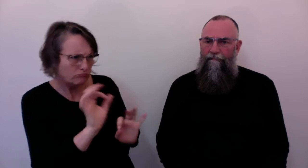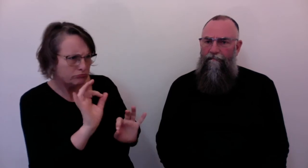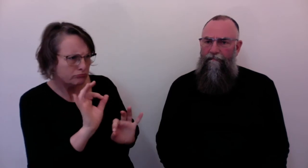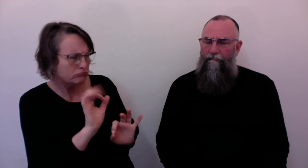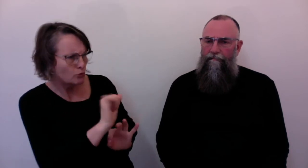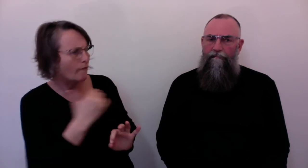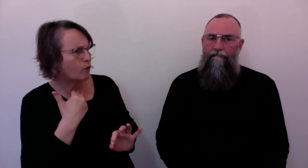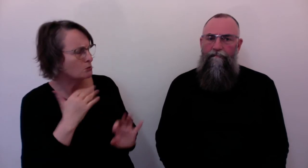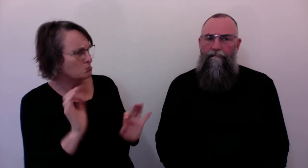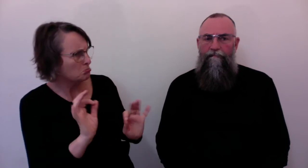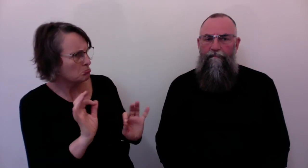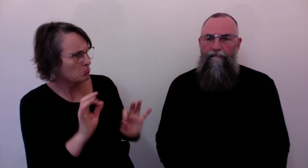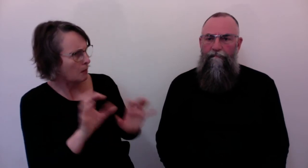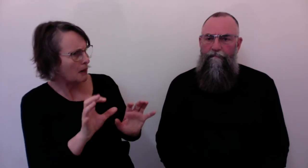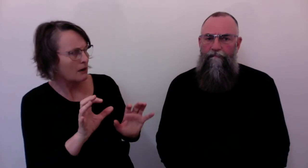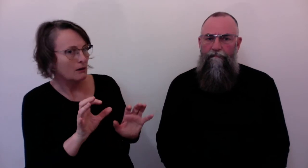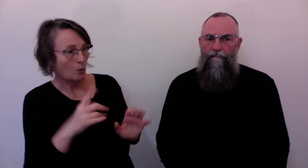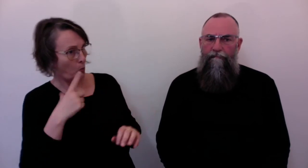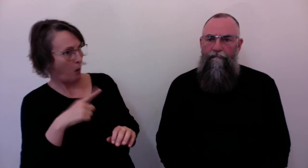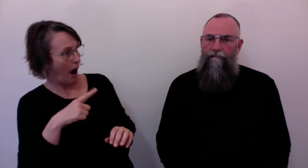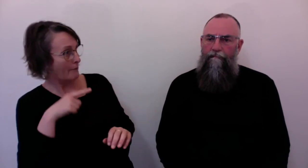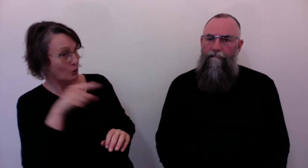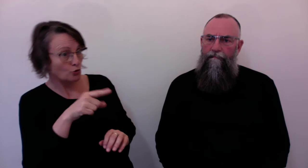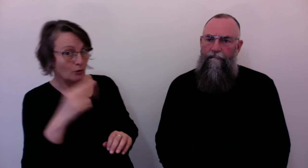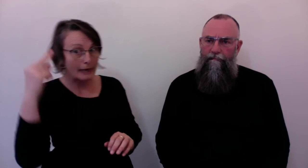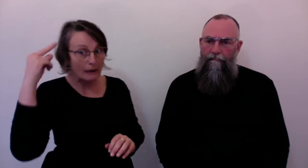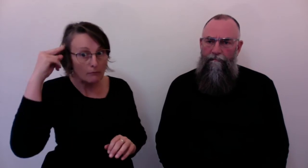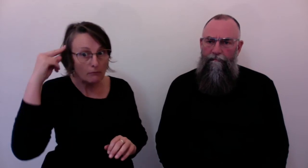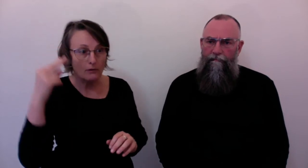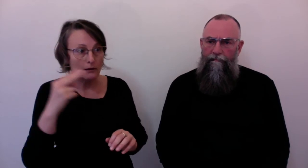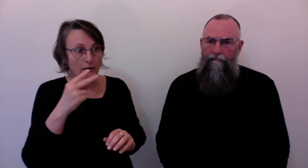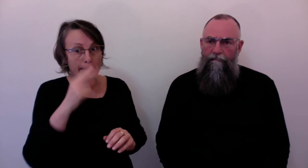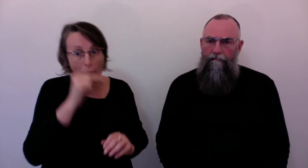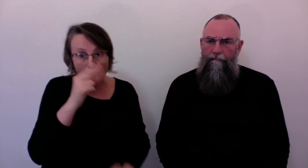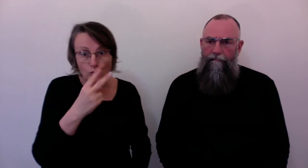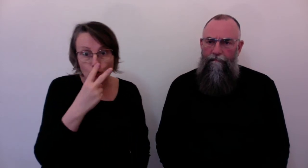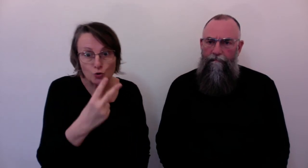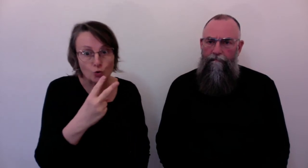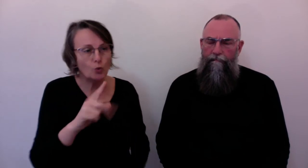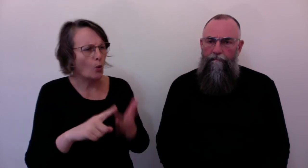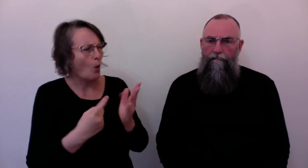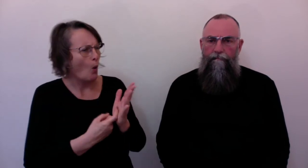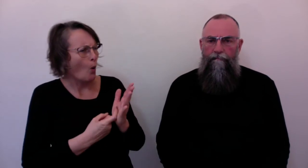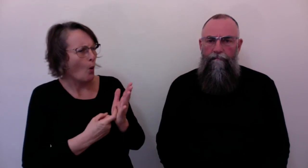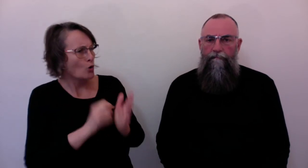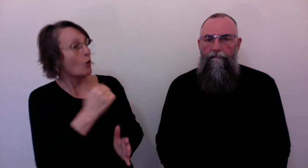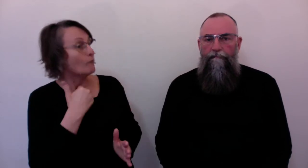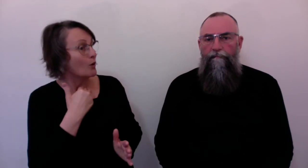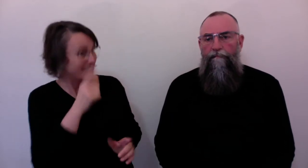But is that because you had your cochlear implant too? Do you still have, do you know what your voice sounds like? Do you hear